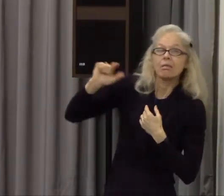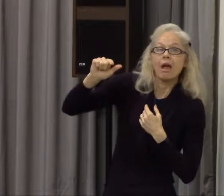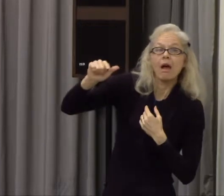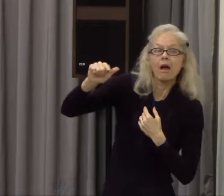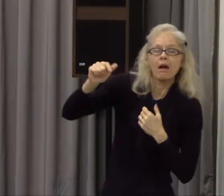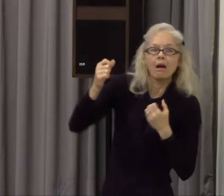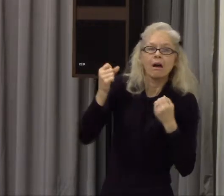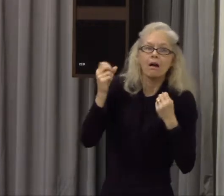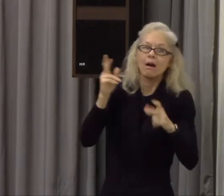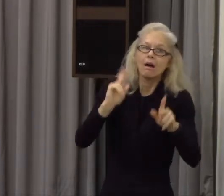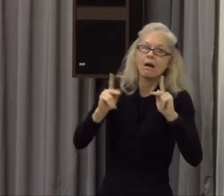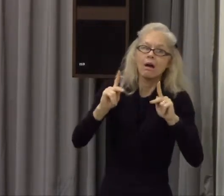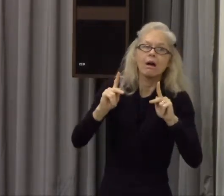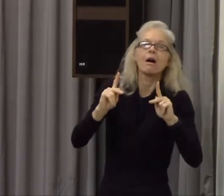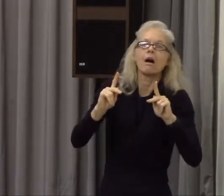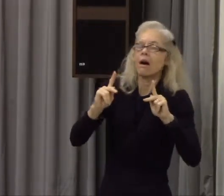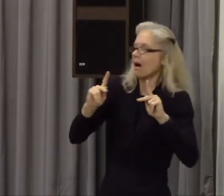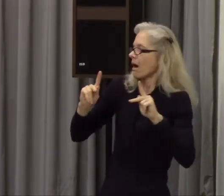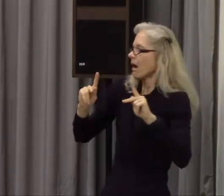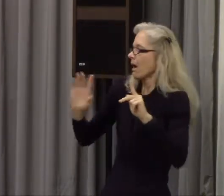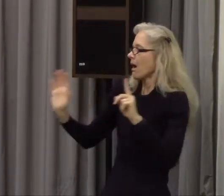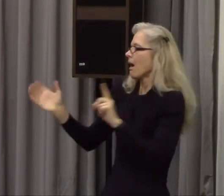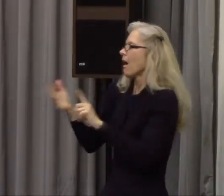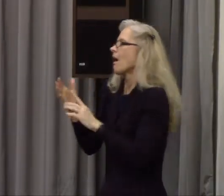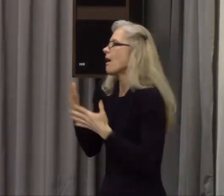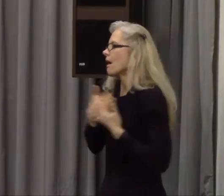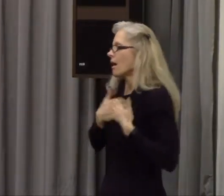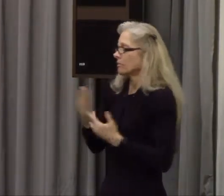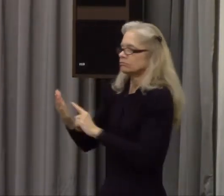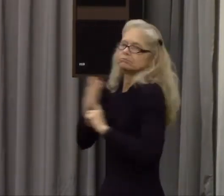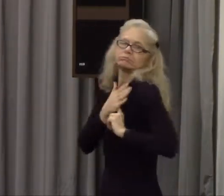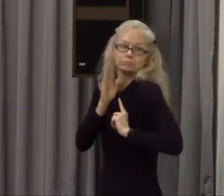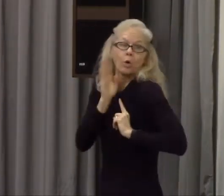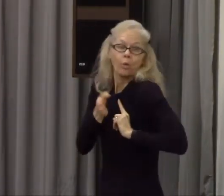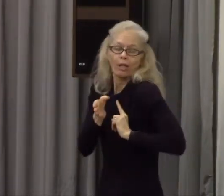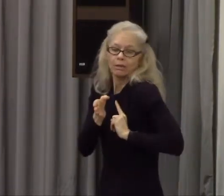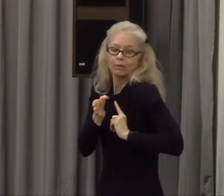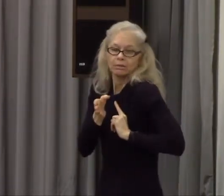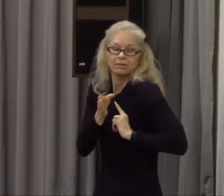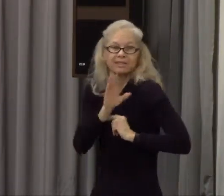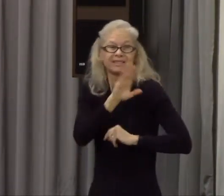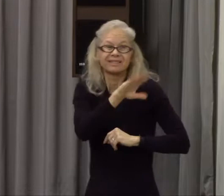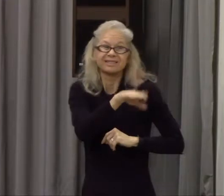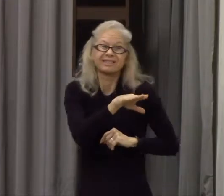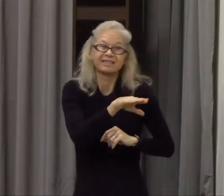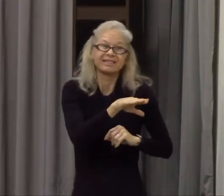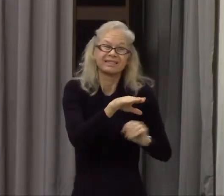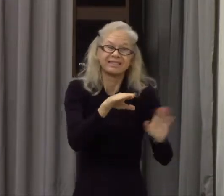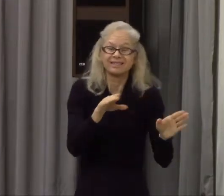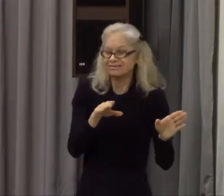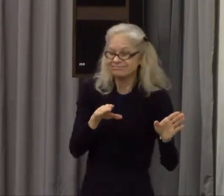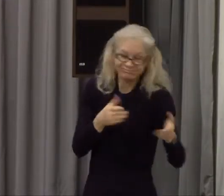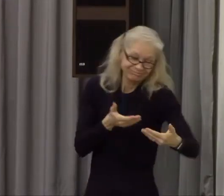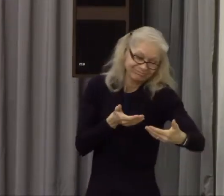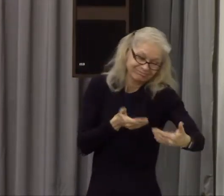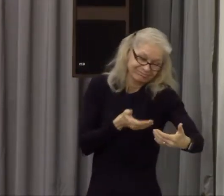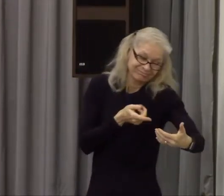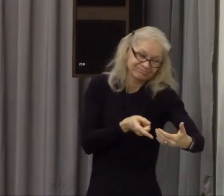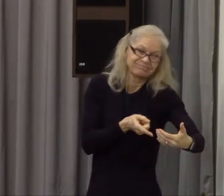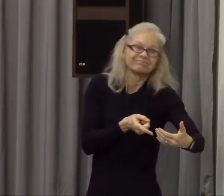Yea, the sword shall pierce through thy own soul also, that the thoughts of